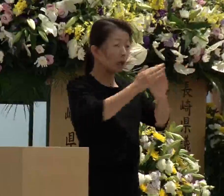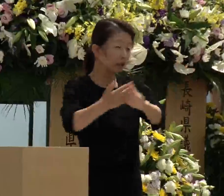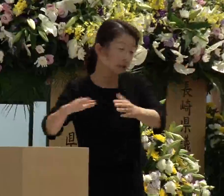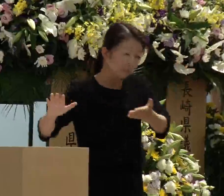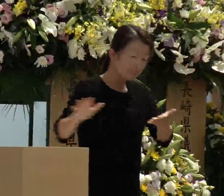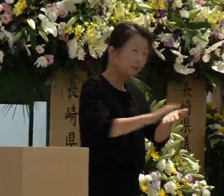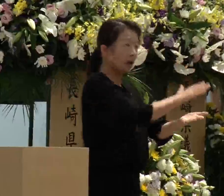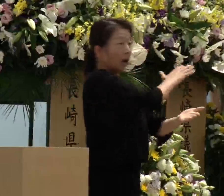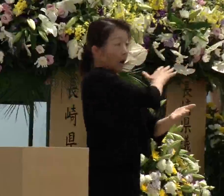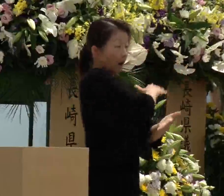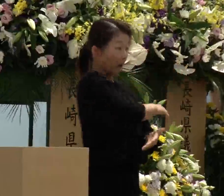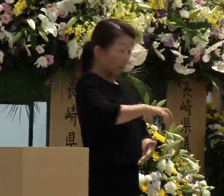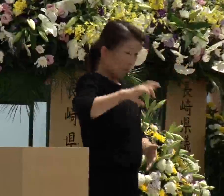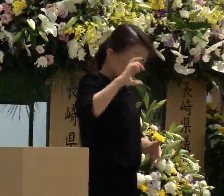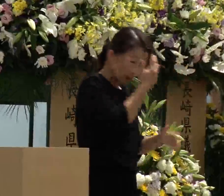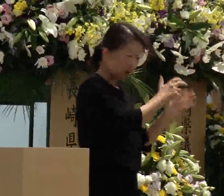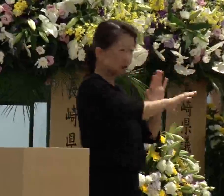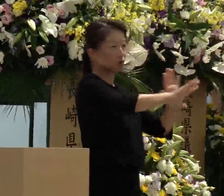earth.